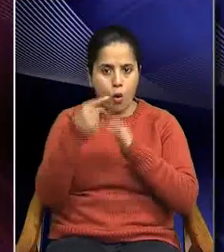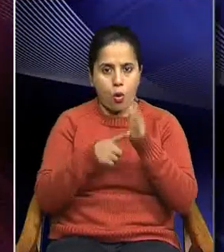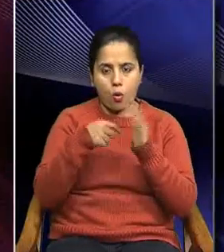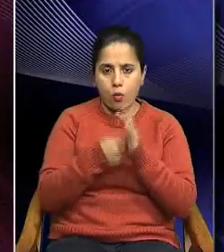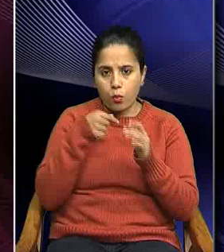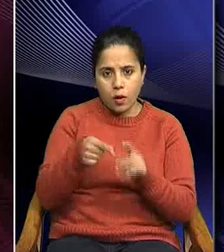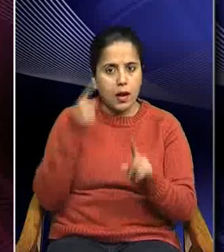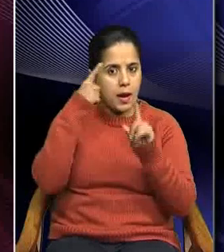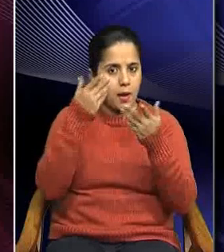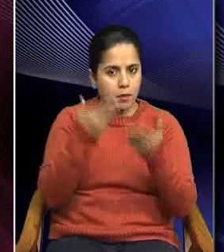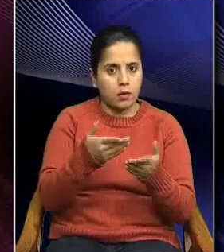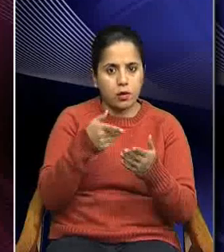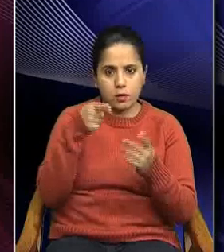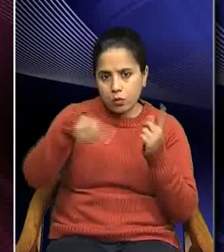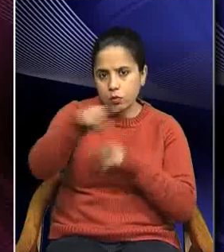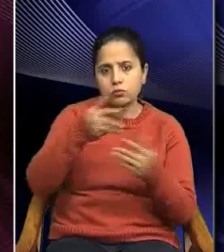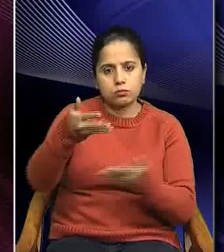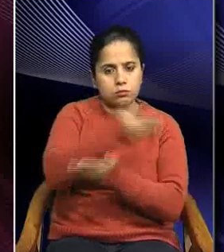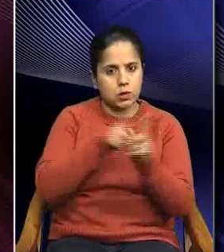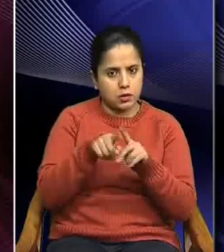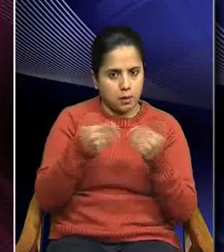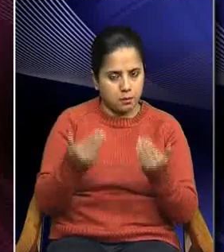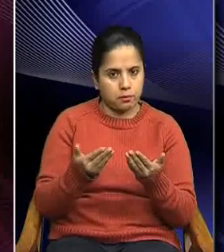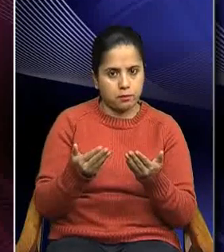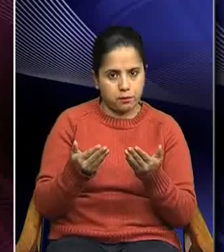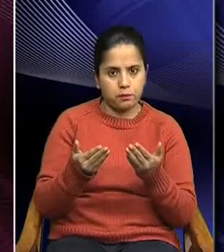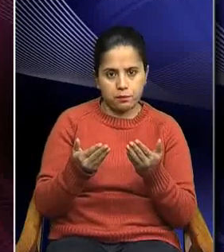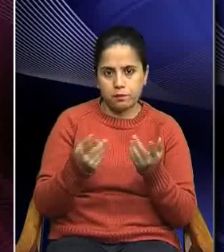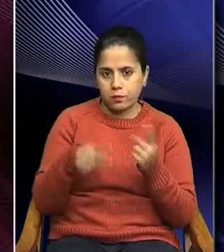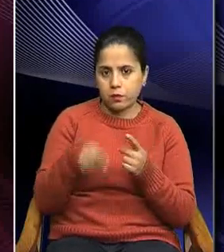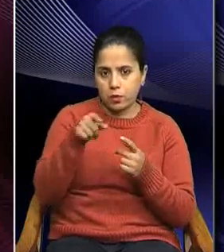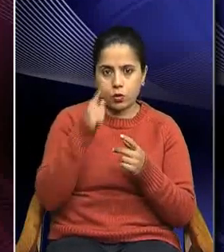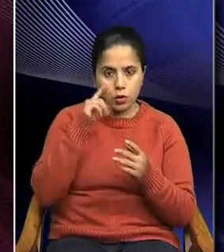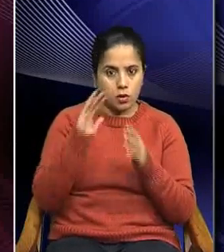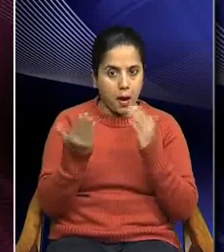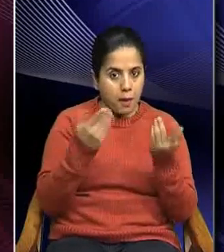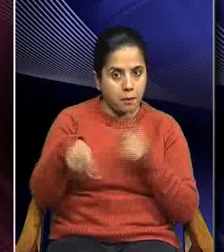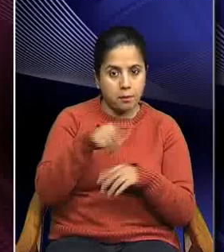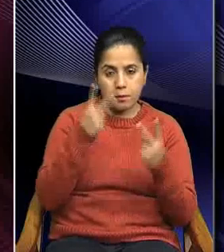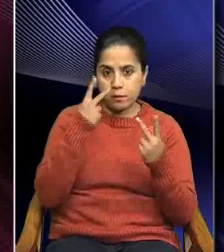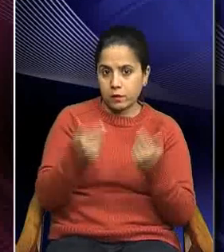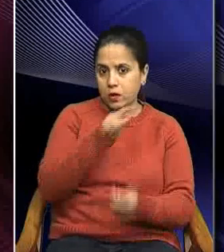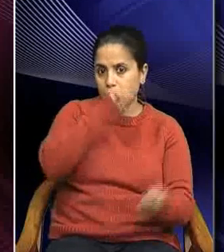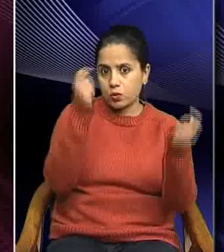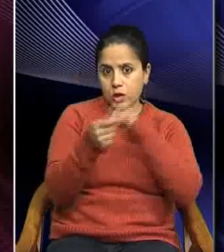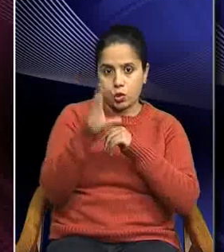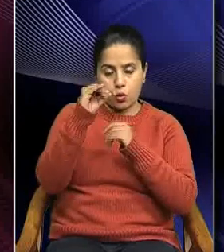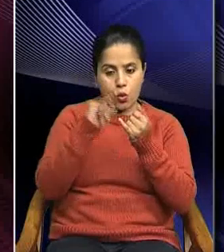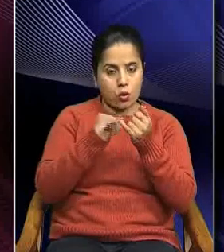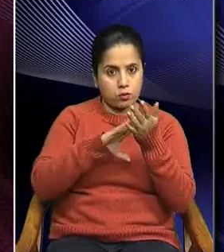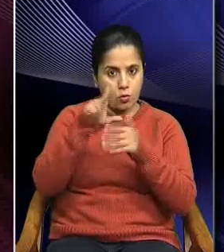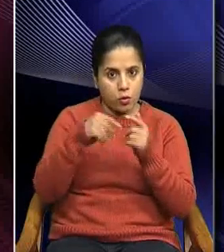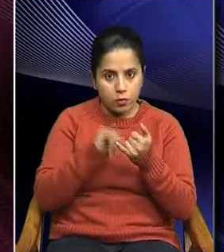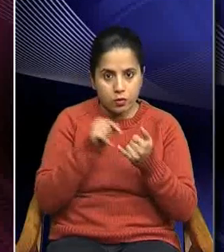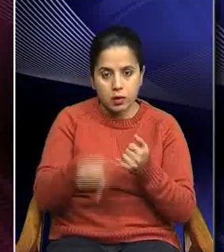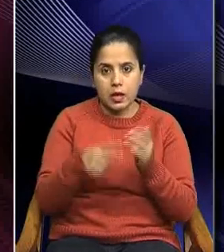topic being discussed. That when you compare this changing cosmogonies in